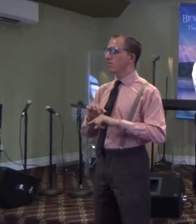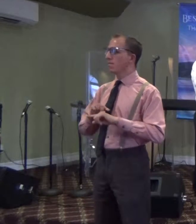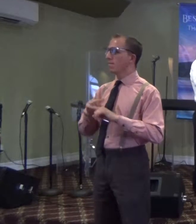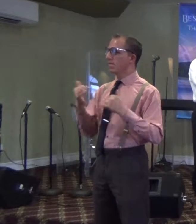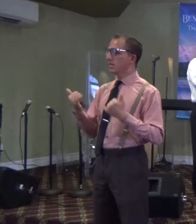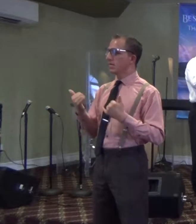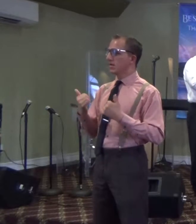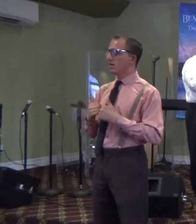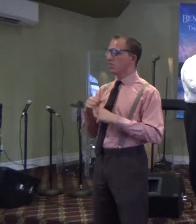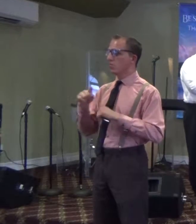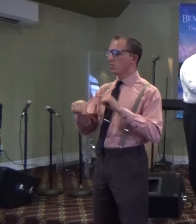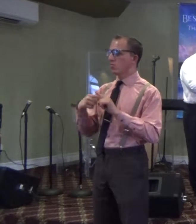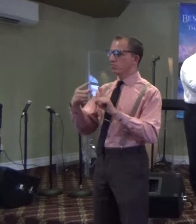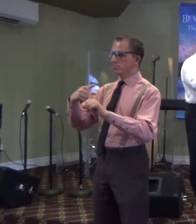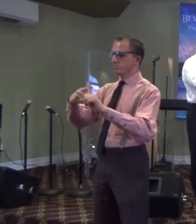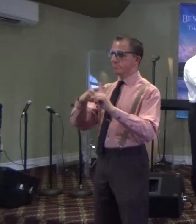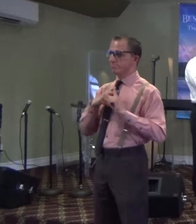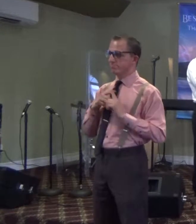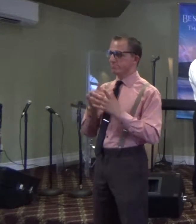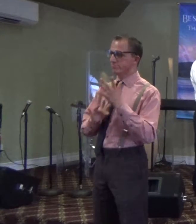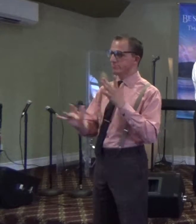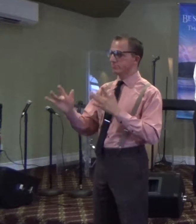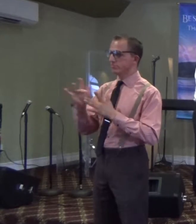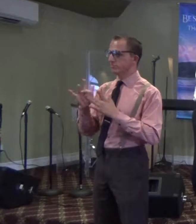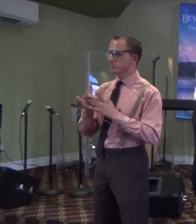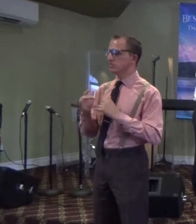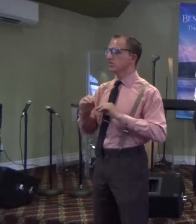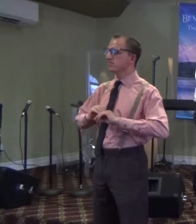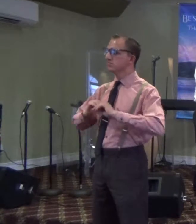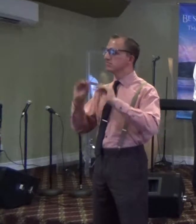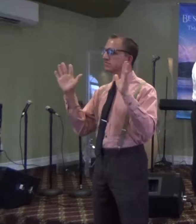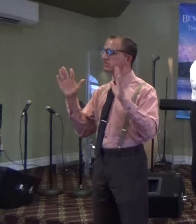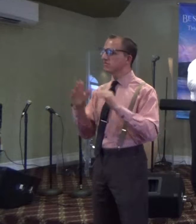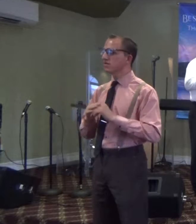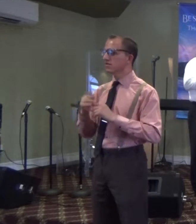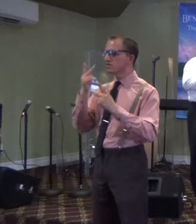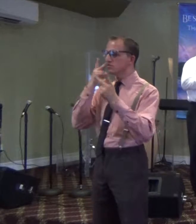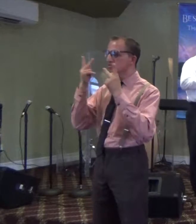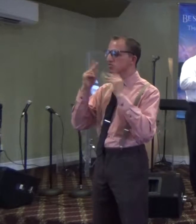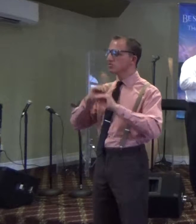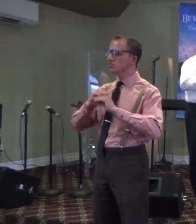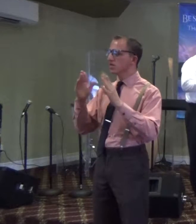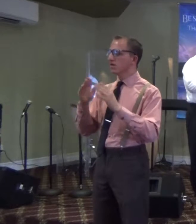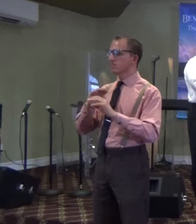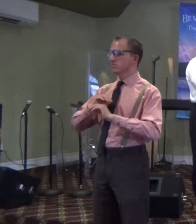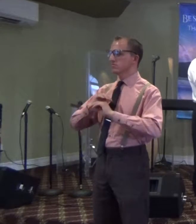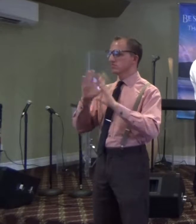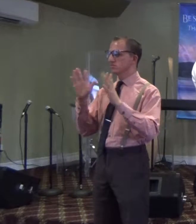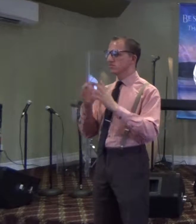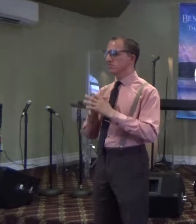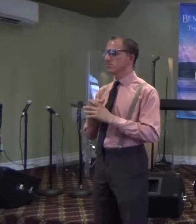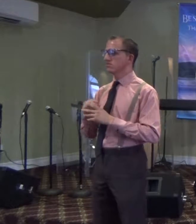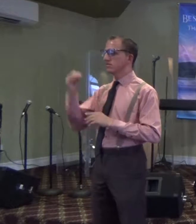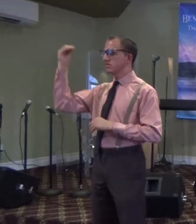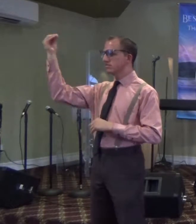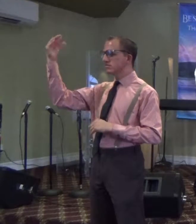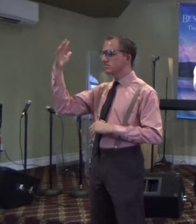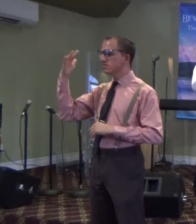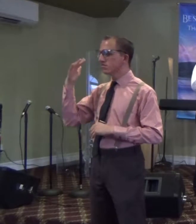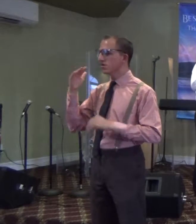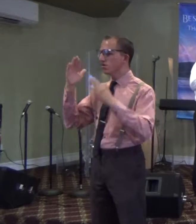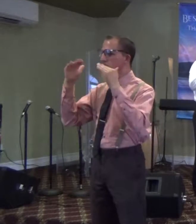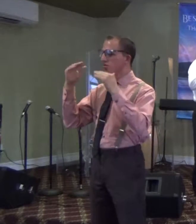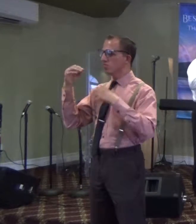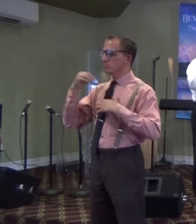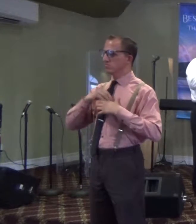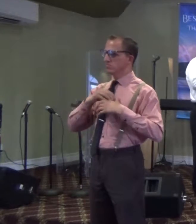en los hijos de desobediencia, the spirit that now reigns in the children of entre los disobedience, cuales les dice, among whom he says,